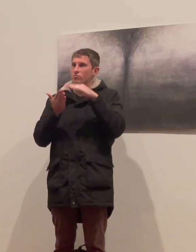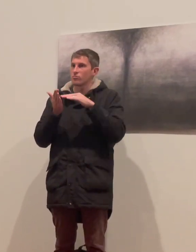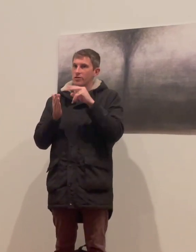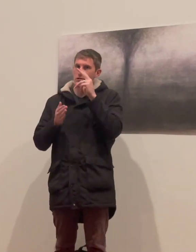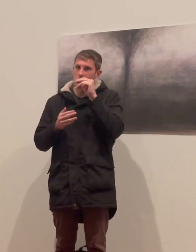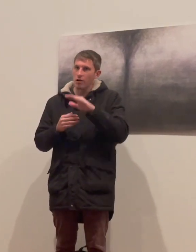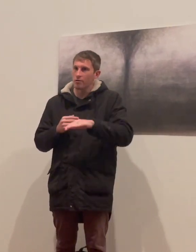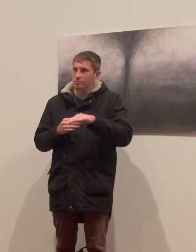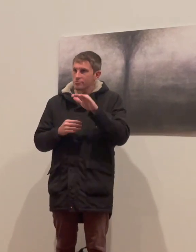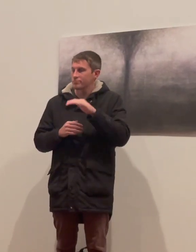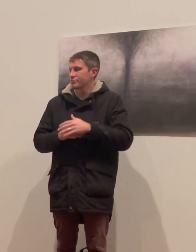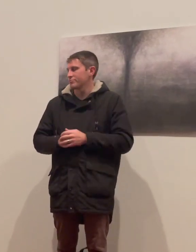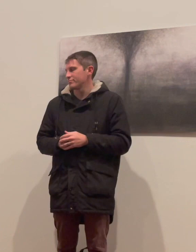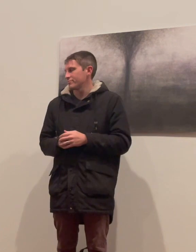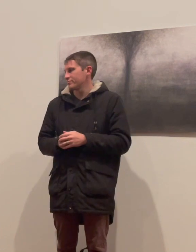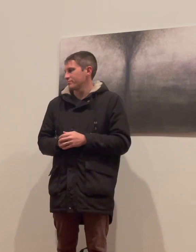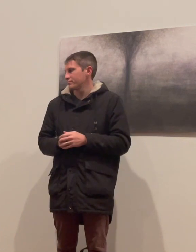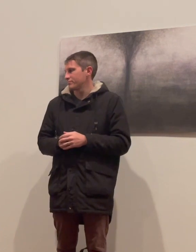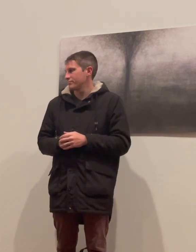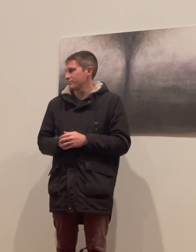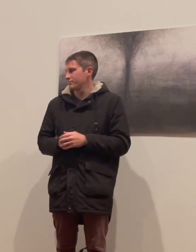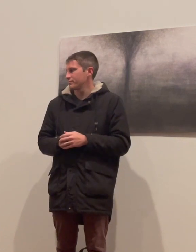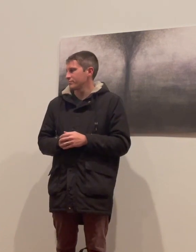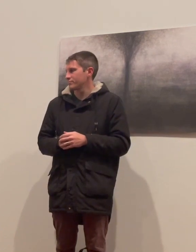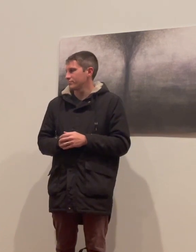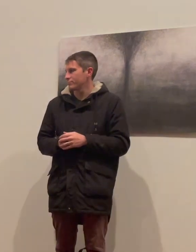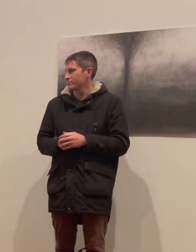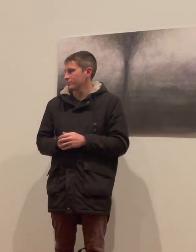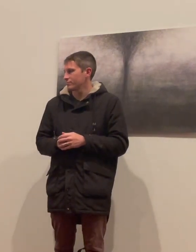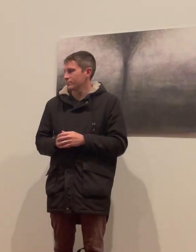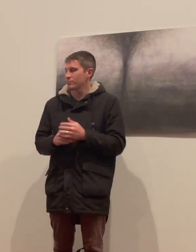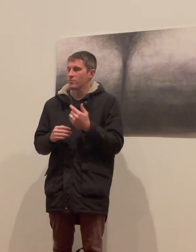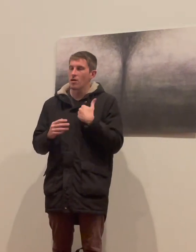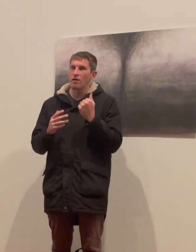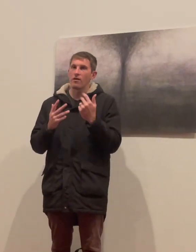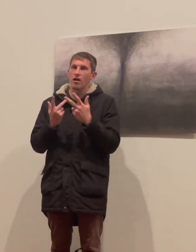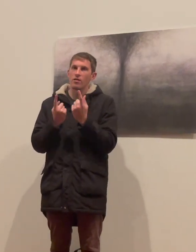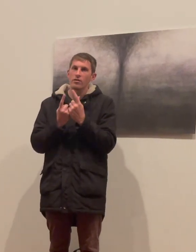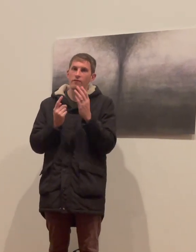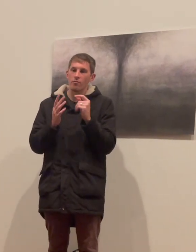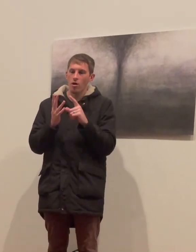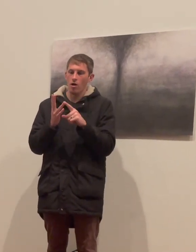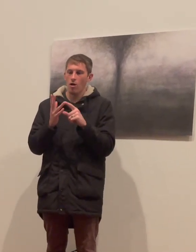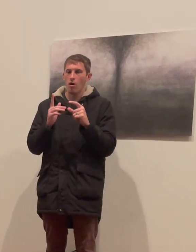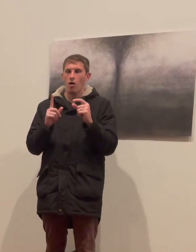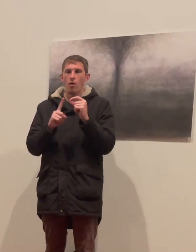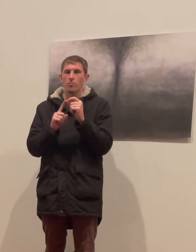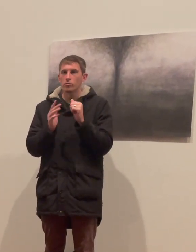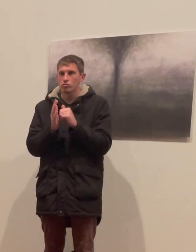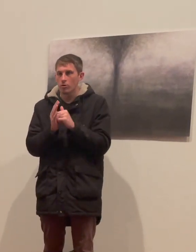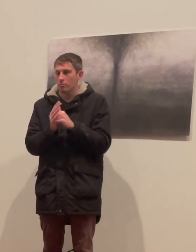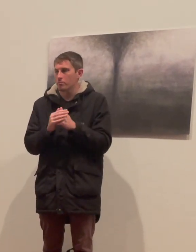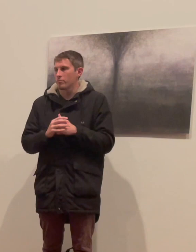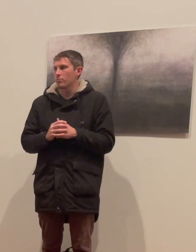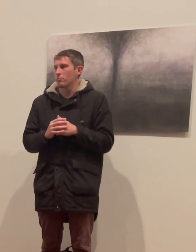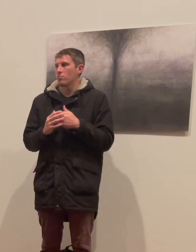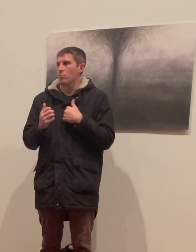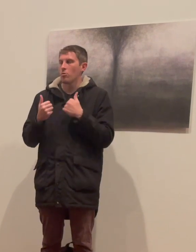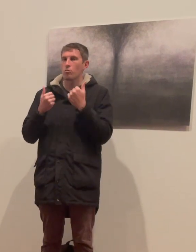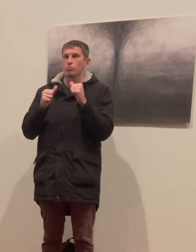I use photos, some things from op shops. I use the internet to look